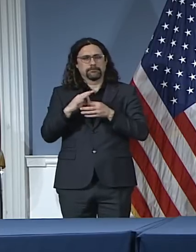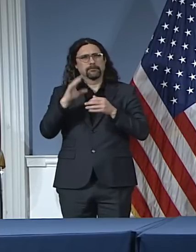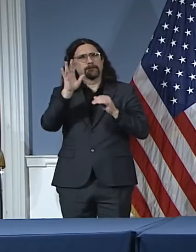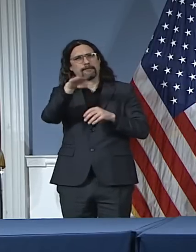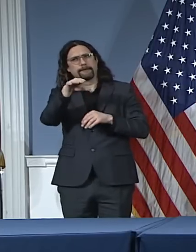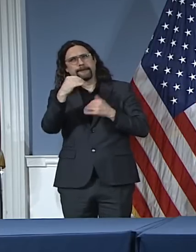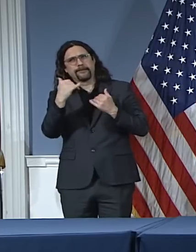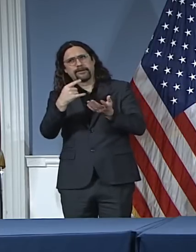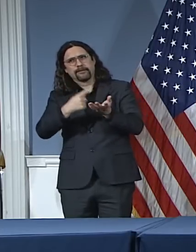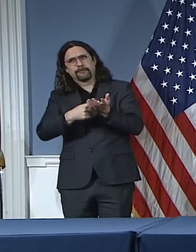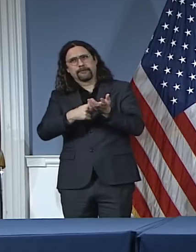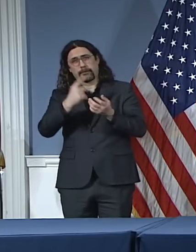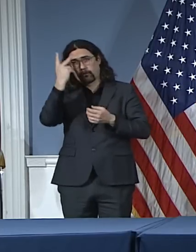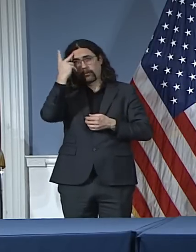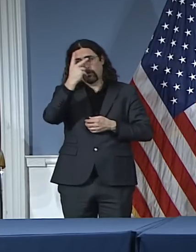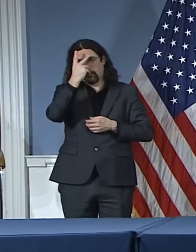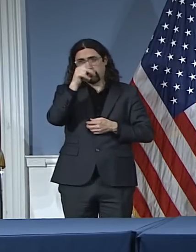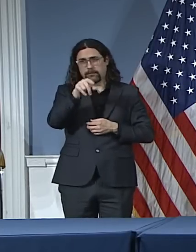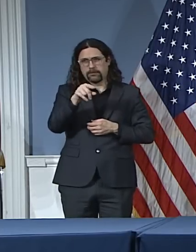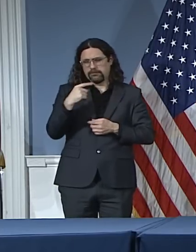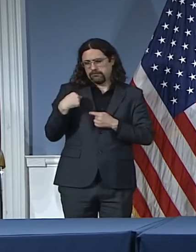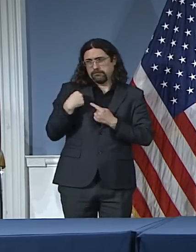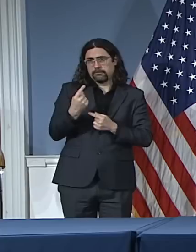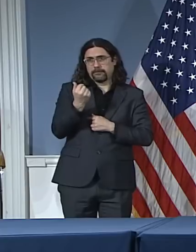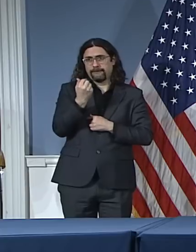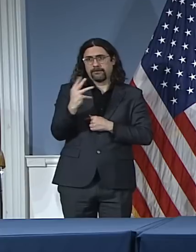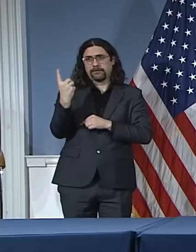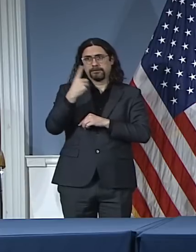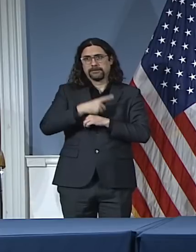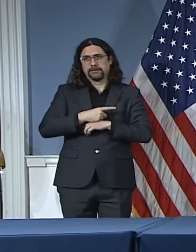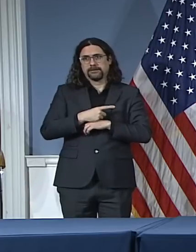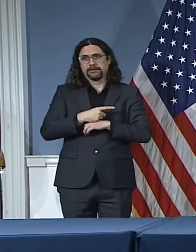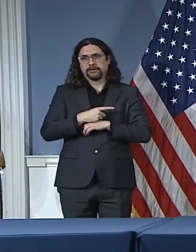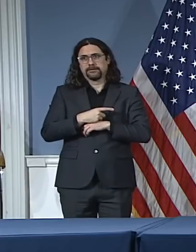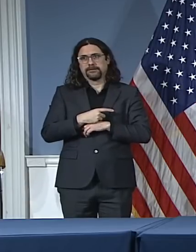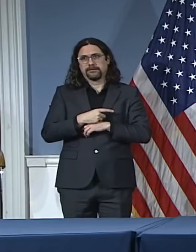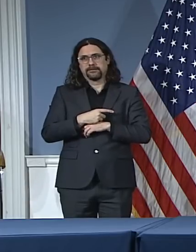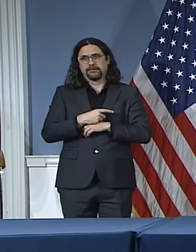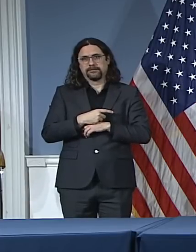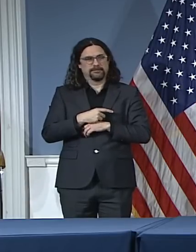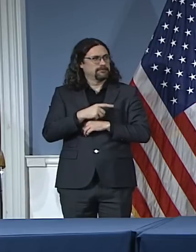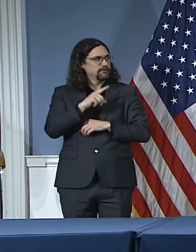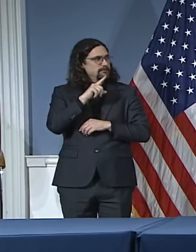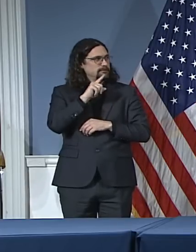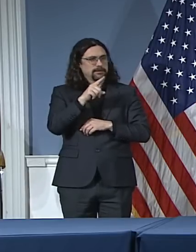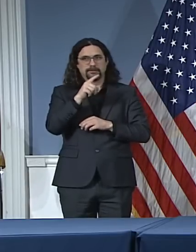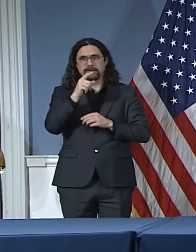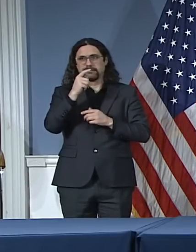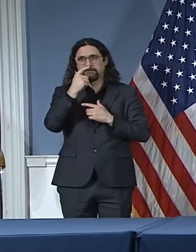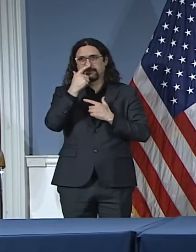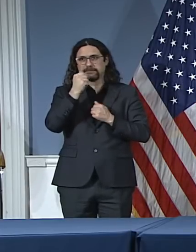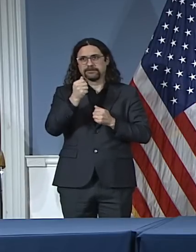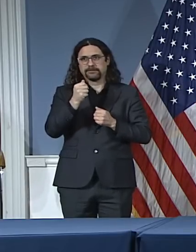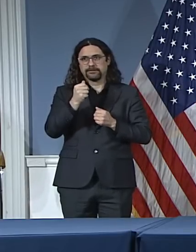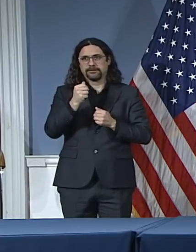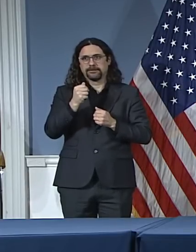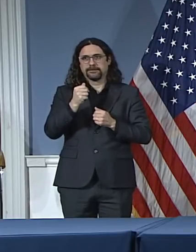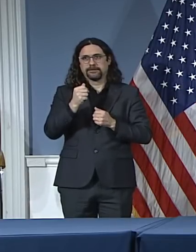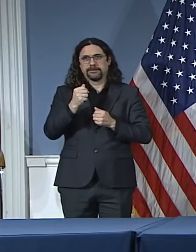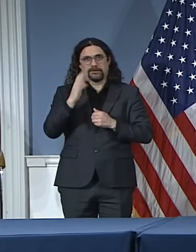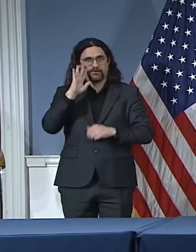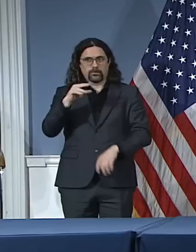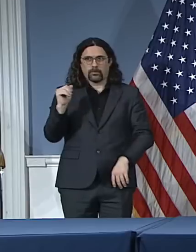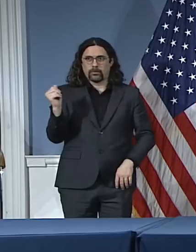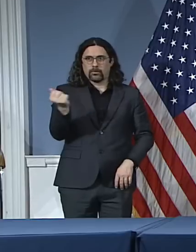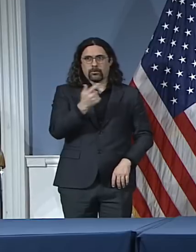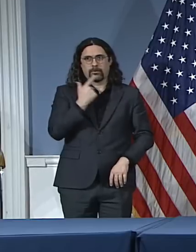it's an interesting dynamic now as we get through this time where we've been all stressed, I think, and all pent up inside, and we